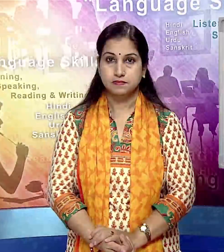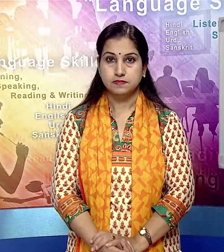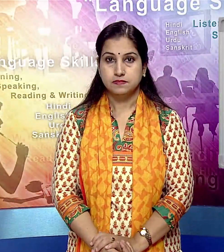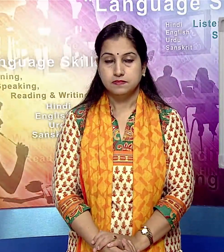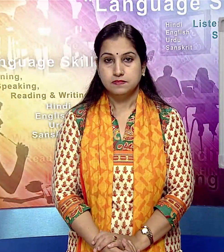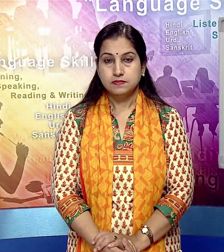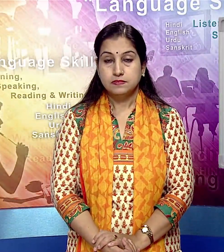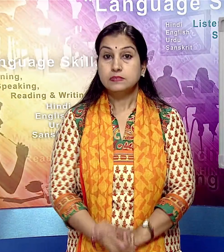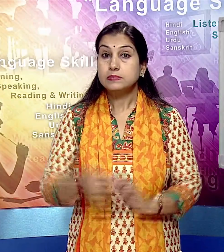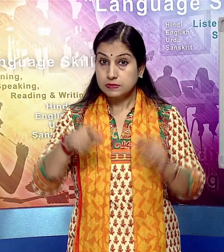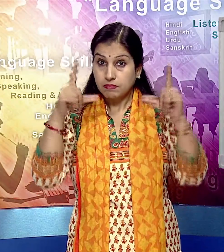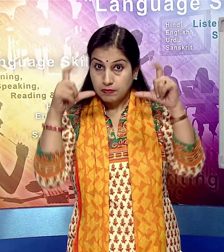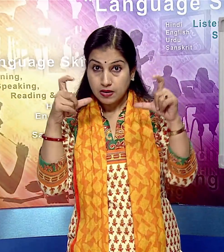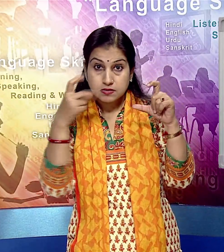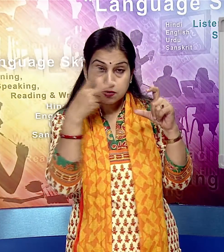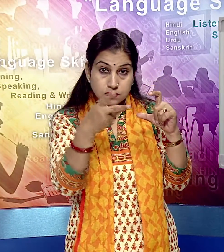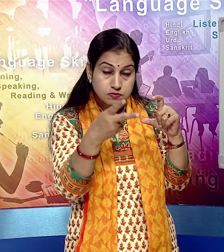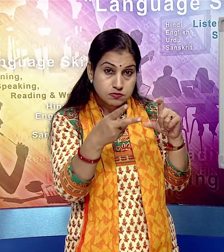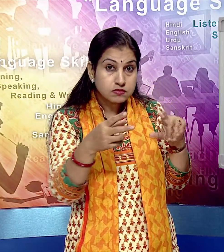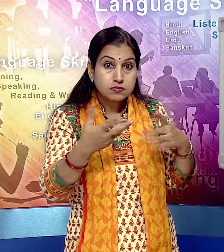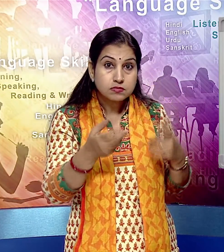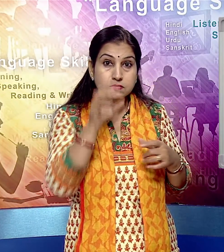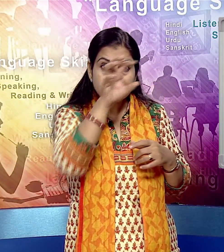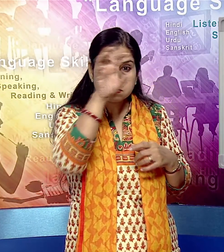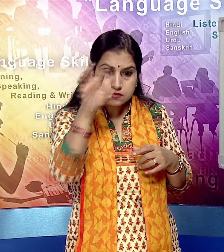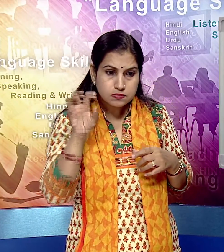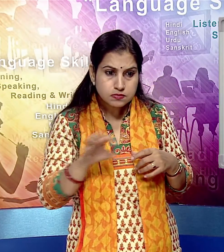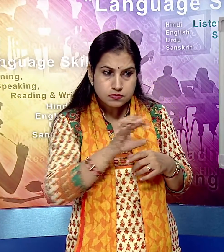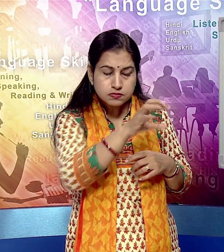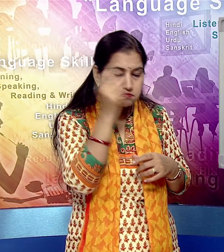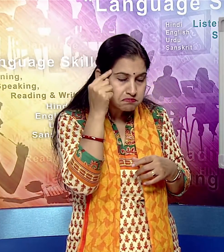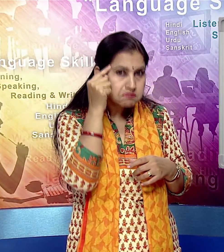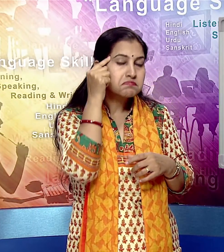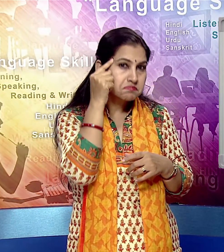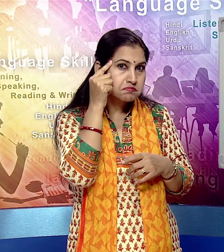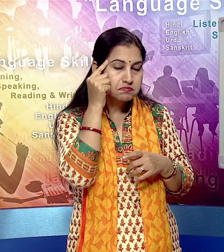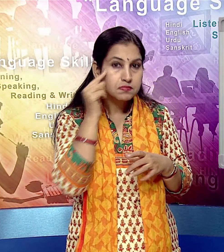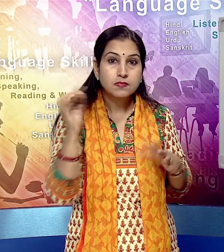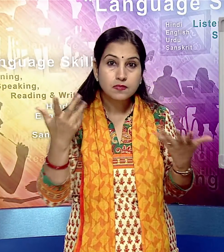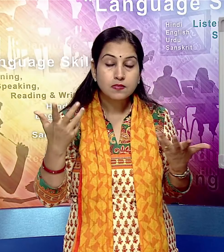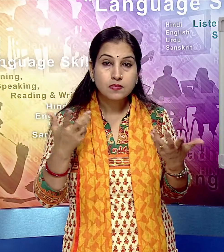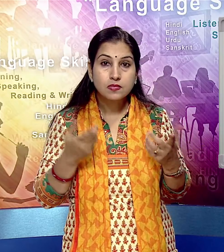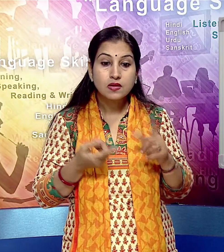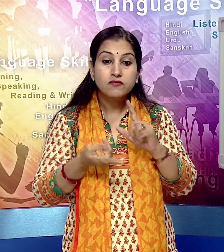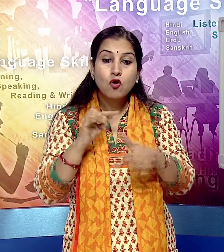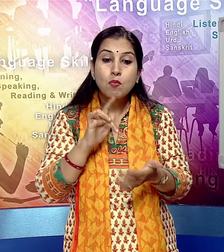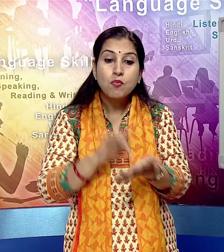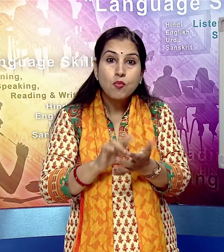In this picture, you can see and understand about the sources of nutrients